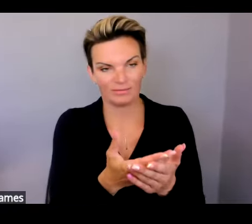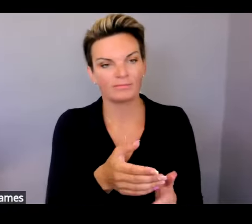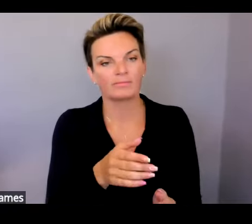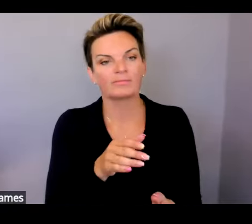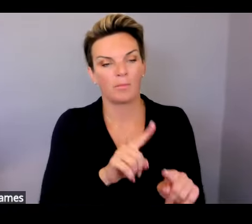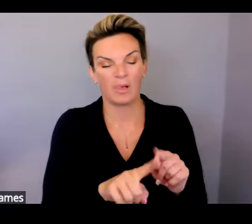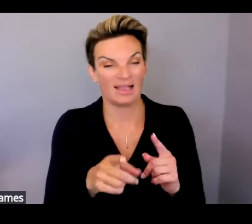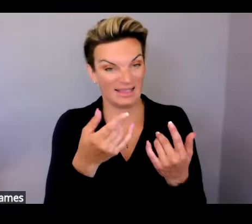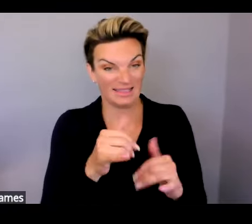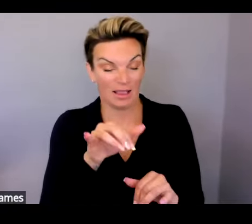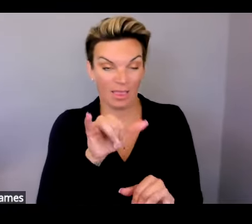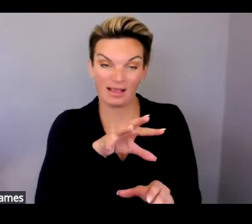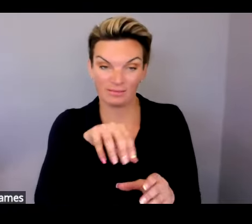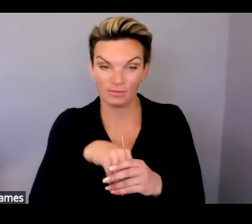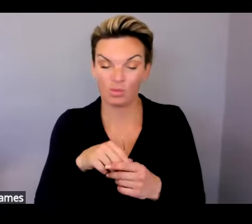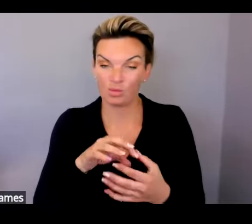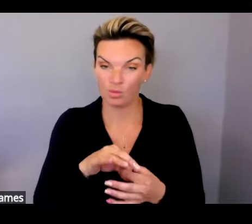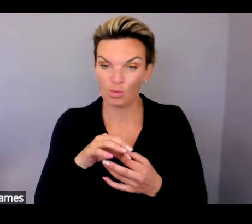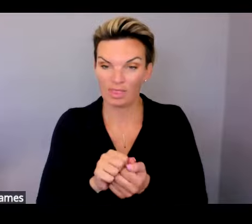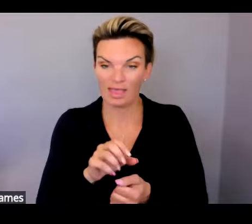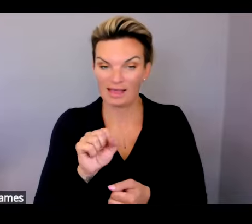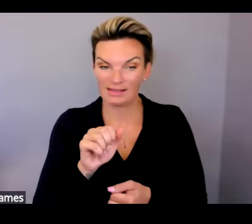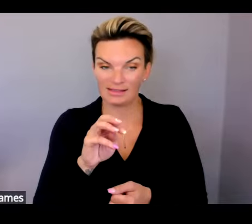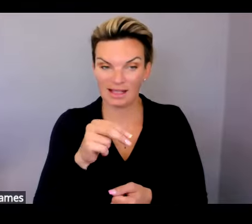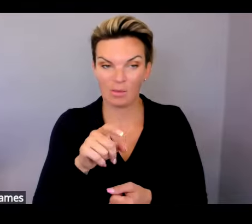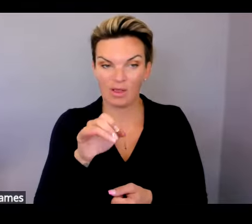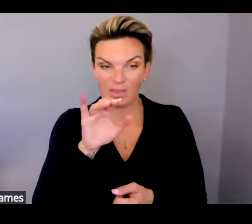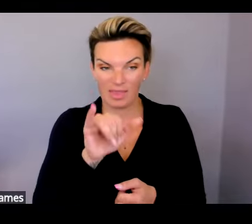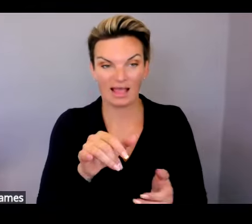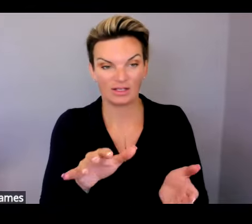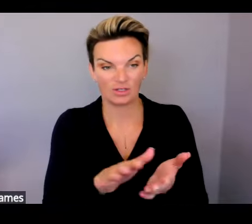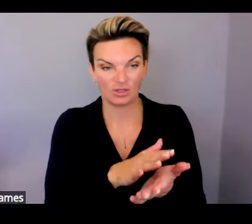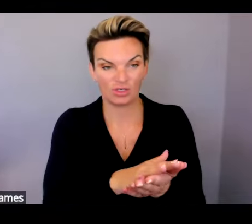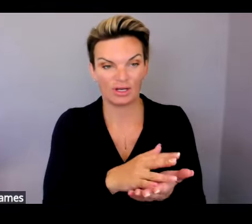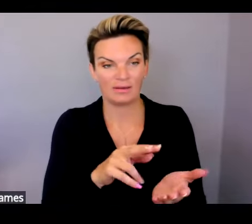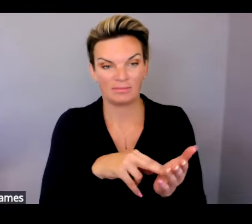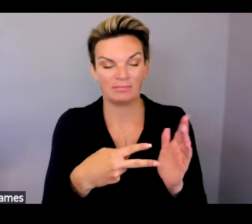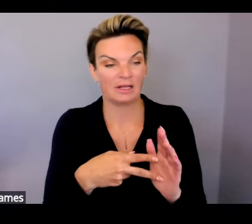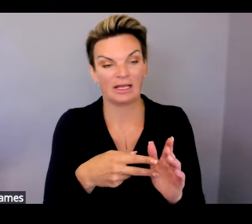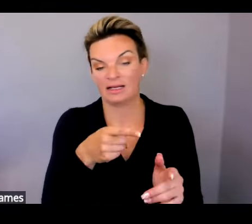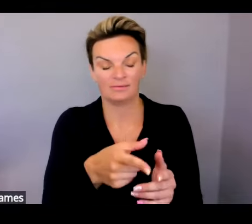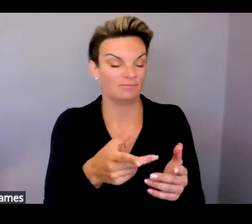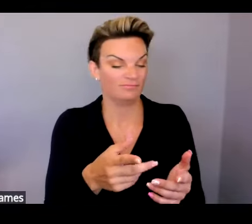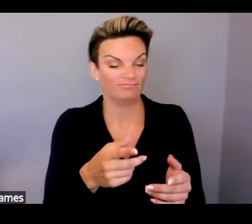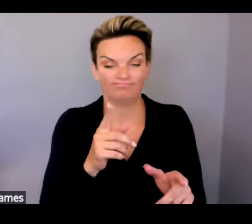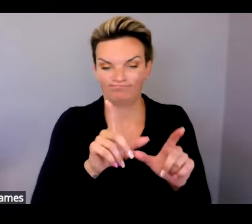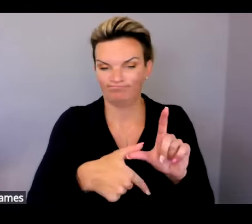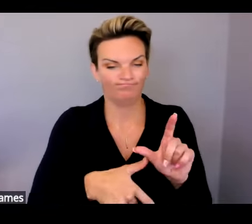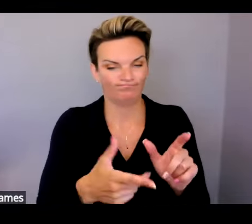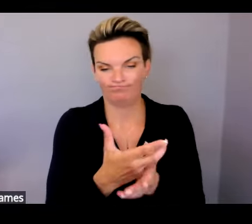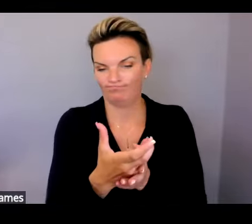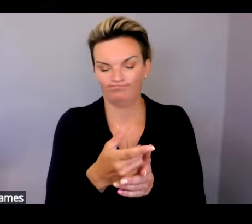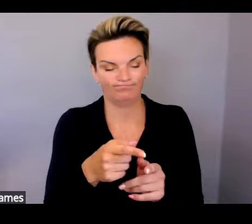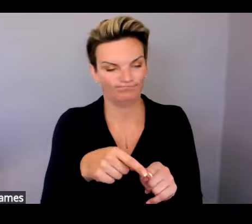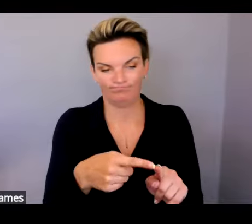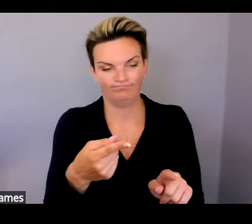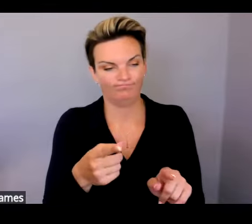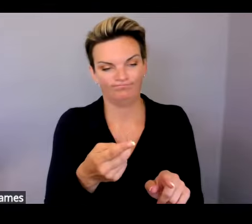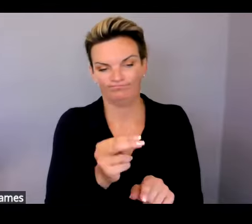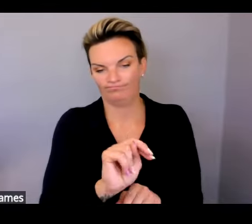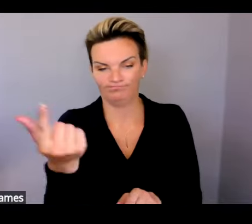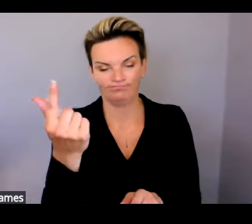as well, because we're going to invalidate that sheet, which then has downstream consequences with the sample. Just as we would